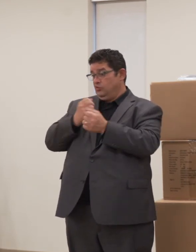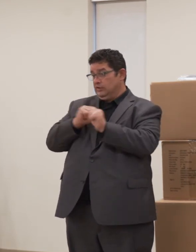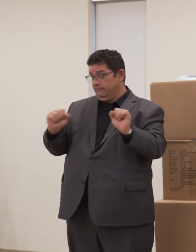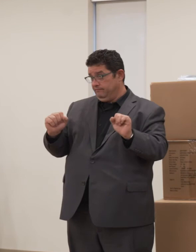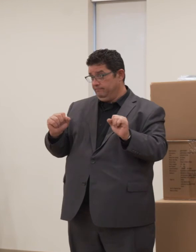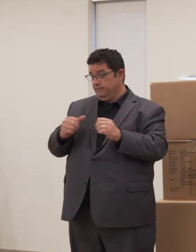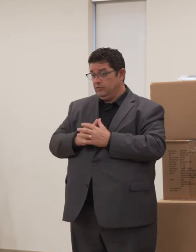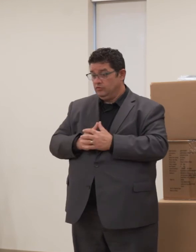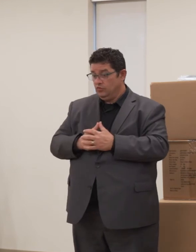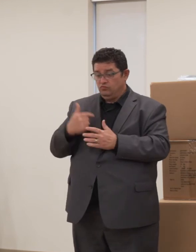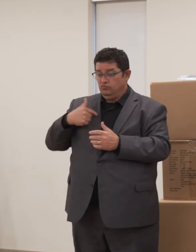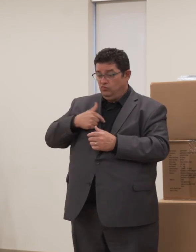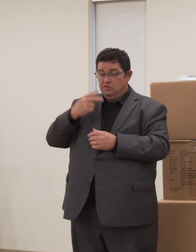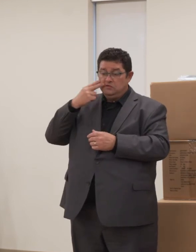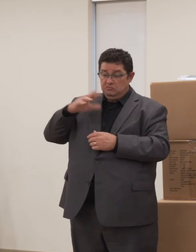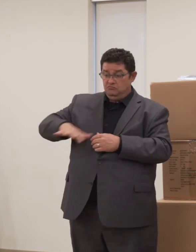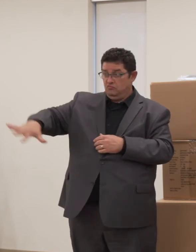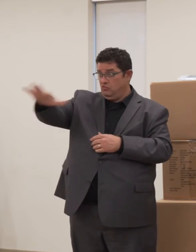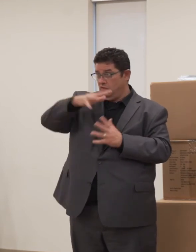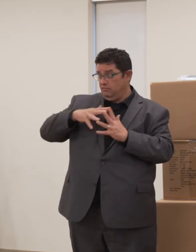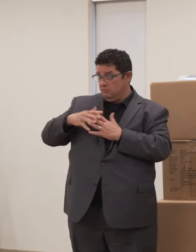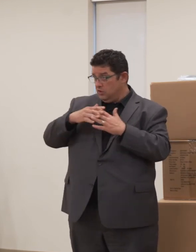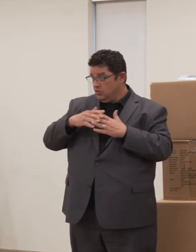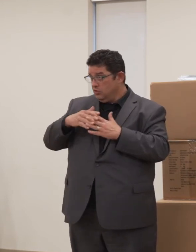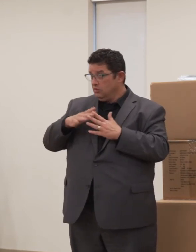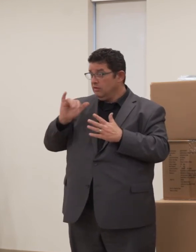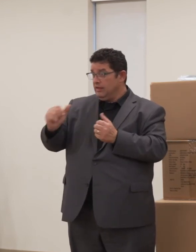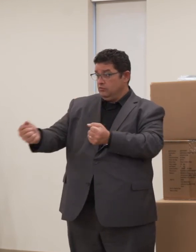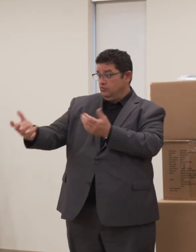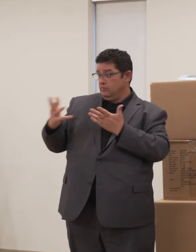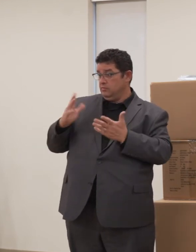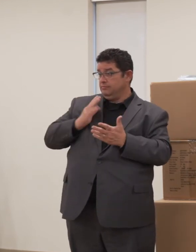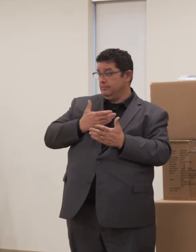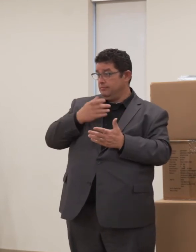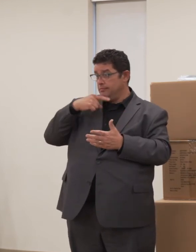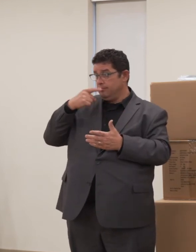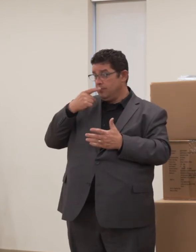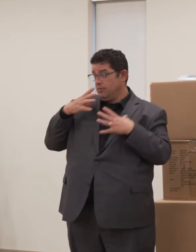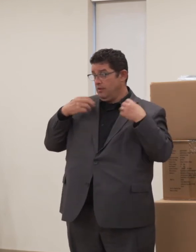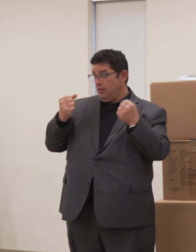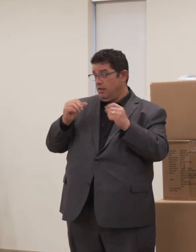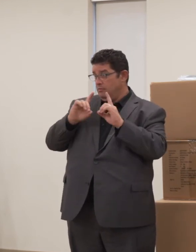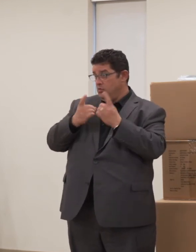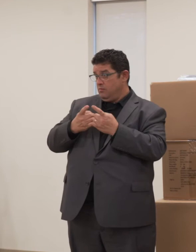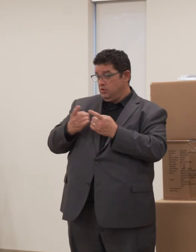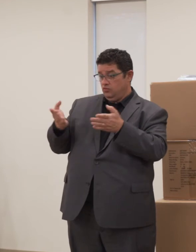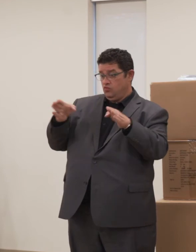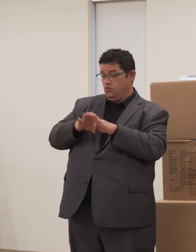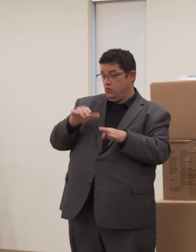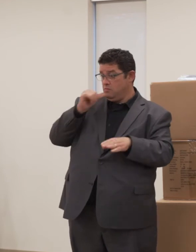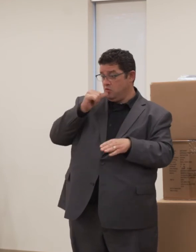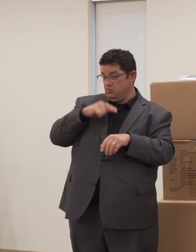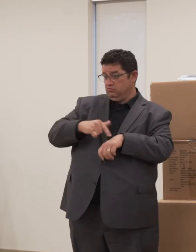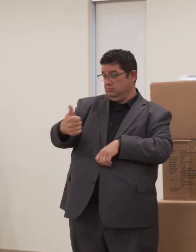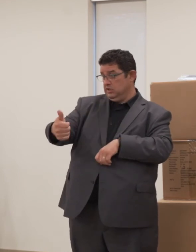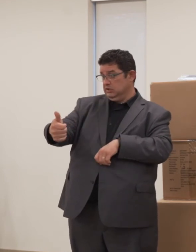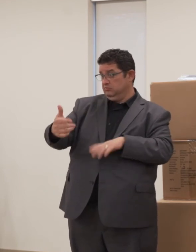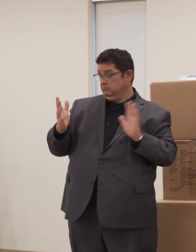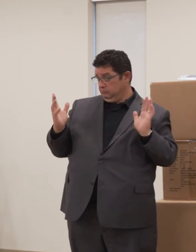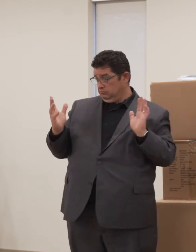we've seen this around the country, and it was a recommendation of our public health department to close bars after 10. And if we